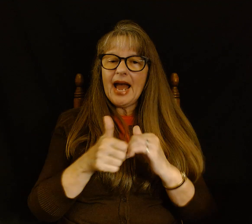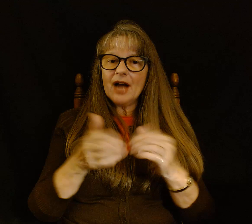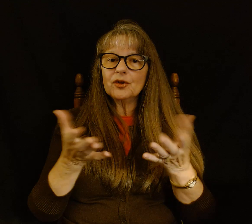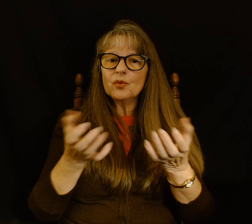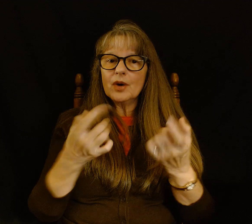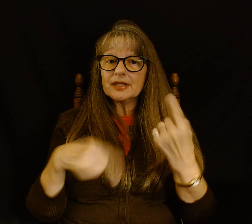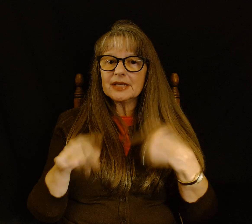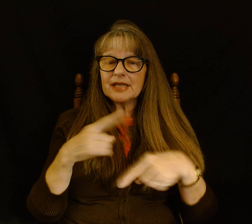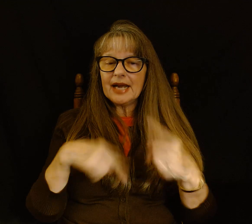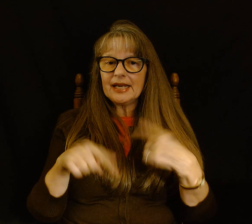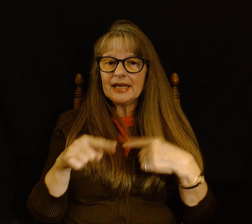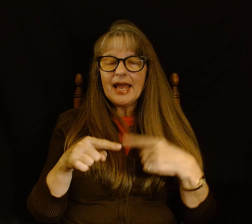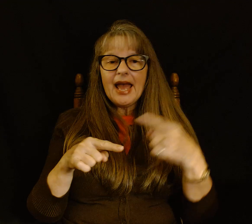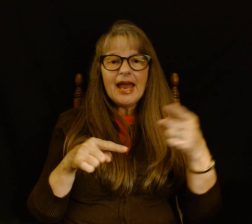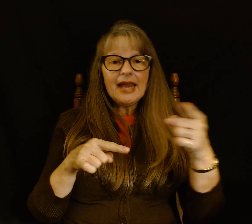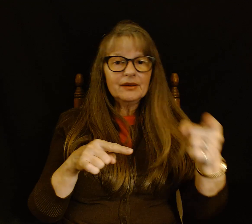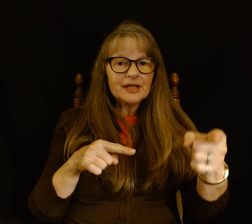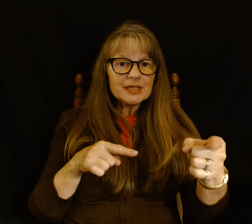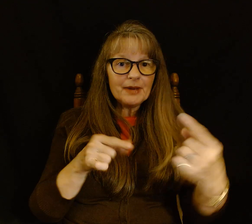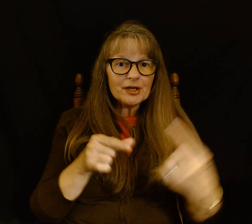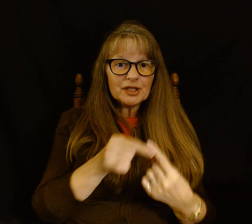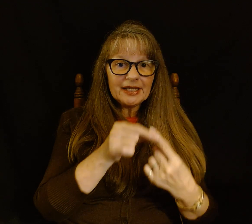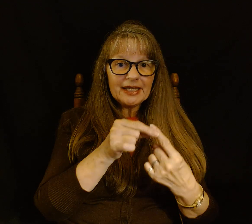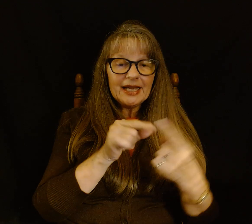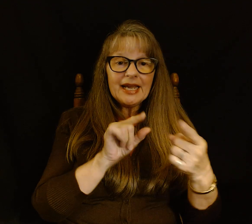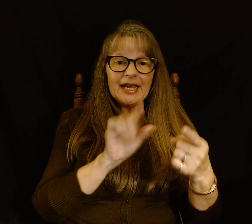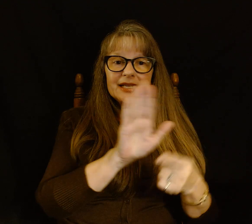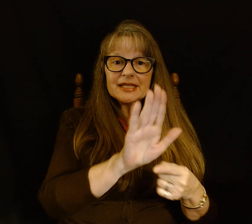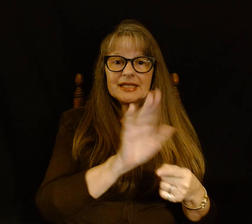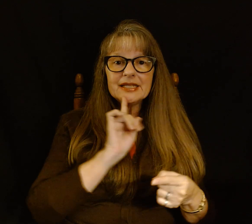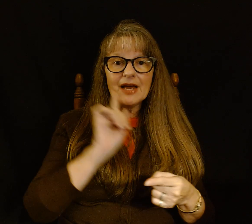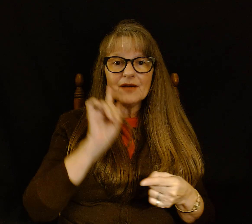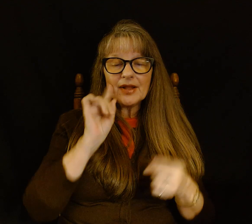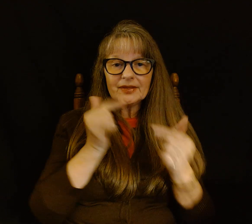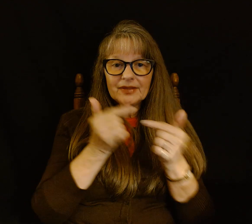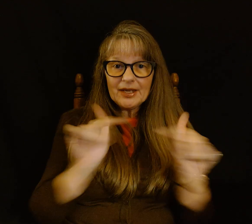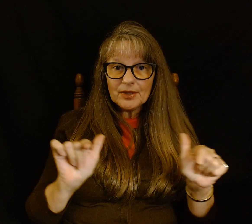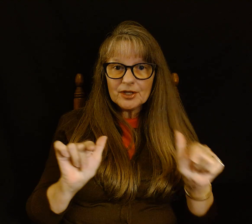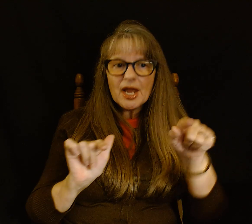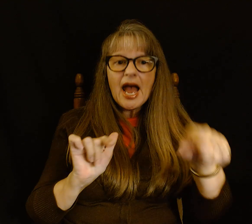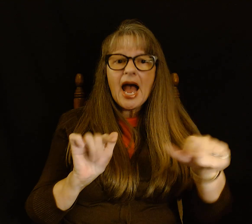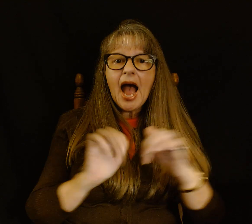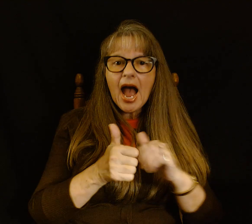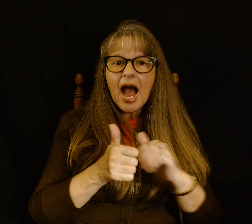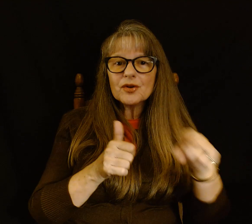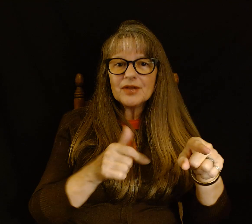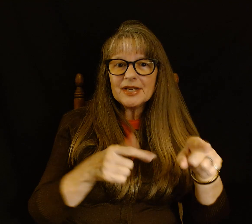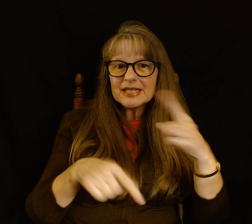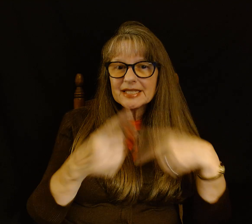you want to sign it. And especially, it is the deaf language. How do they sign